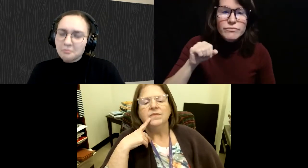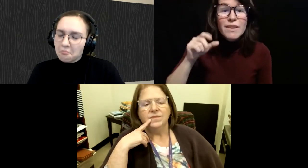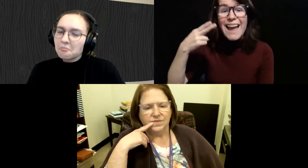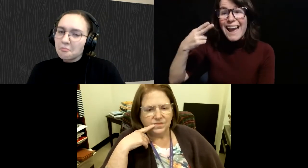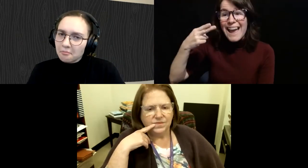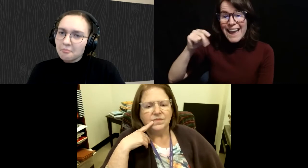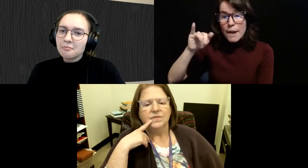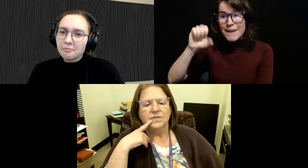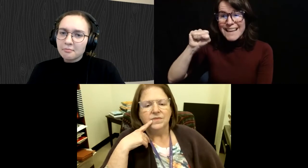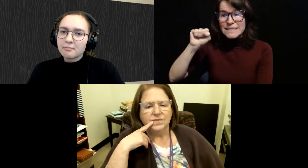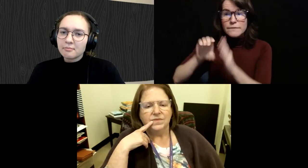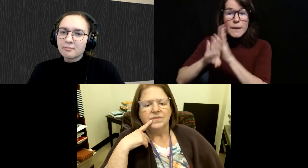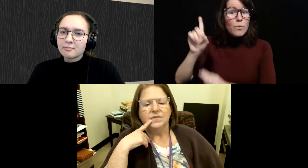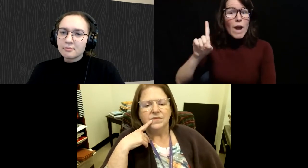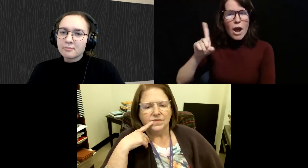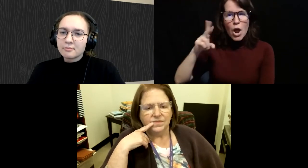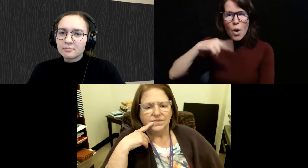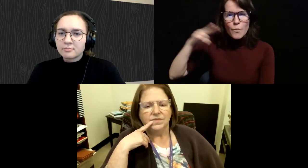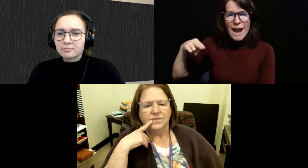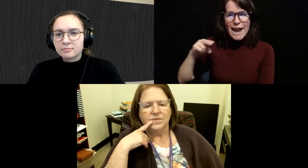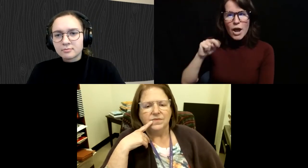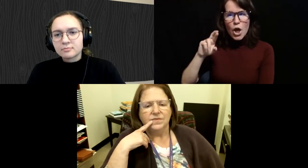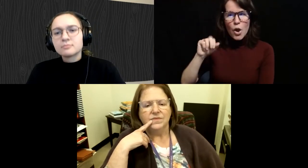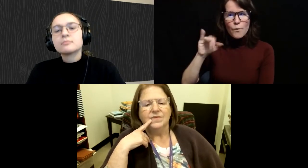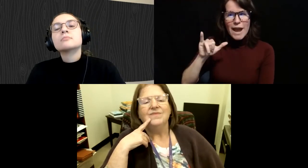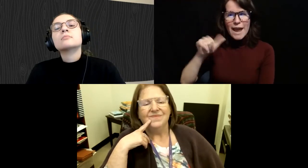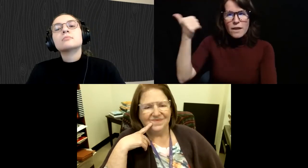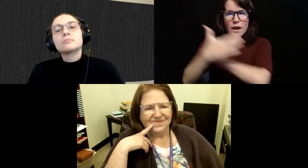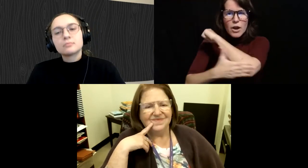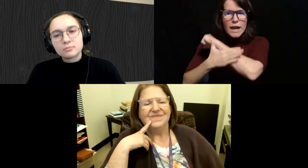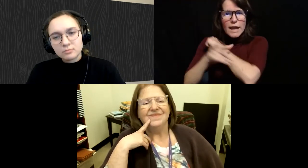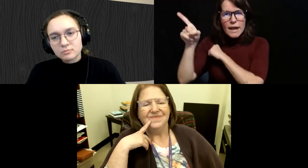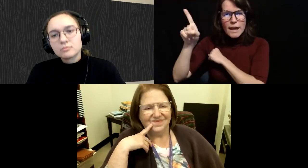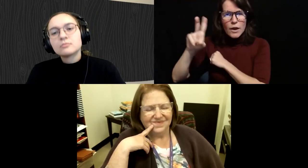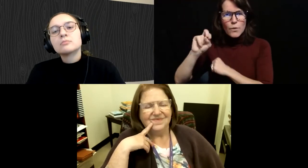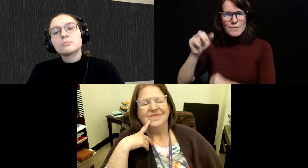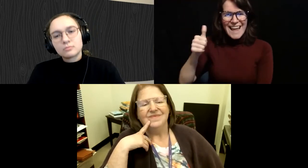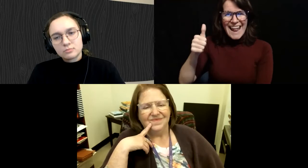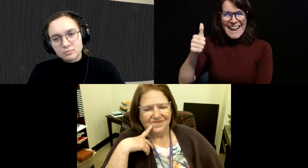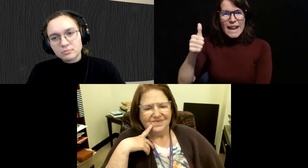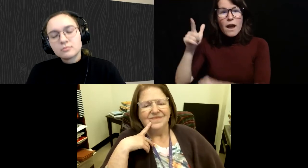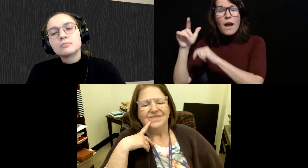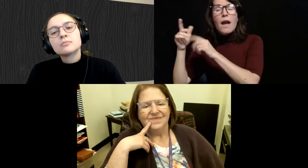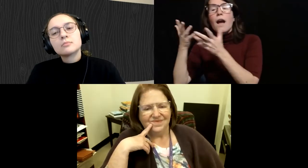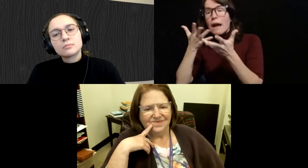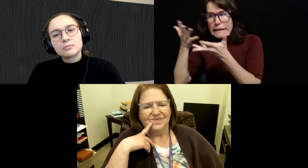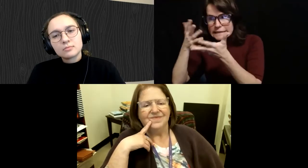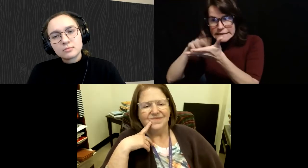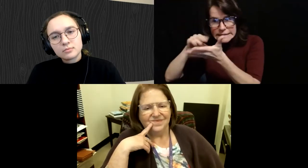It's a different philosophy in the community, but haptics, it was developed in another country in